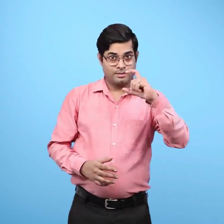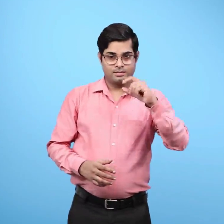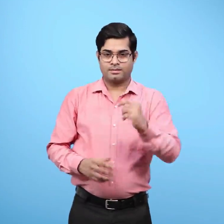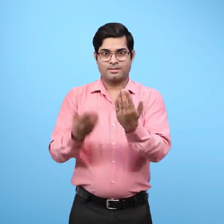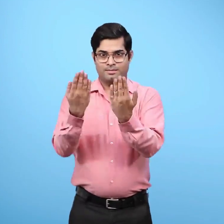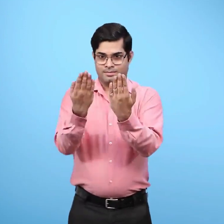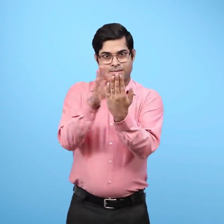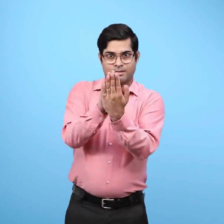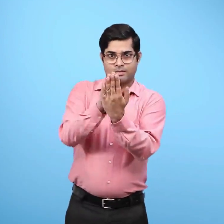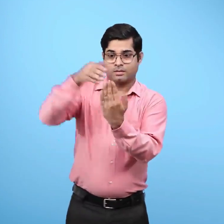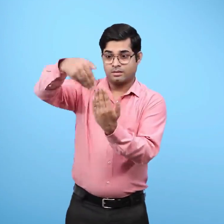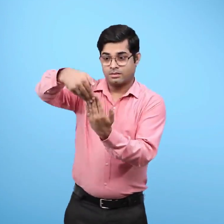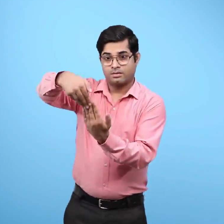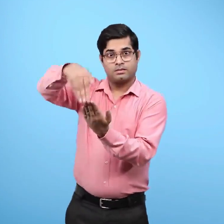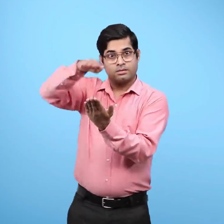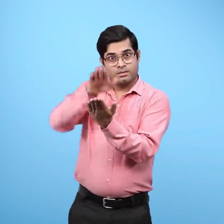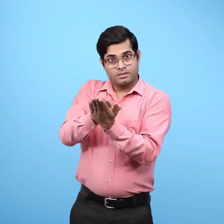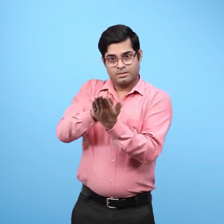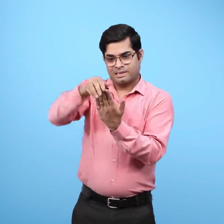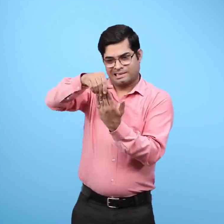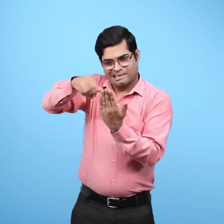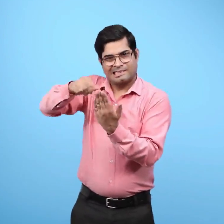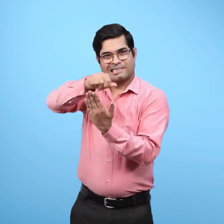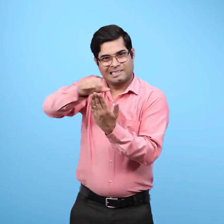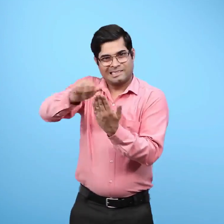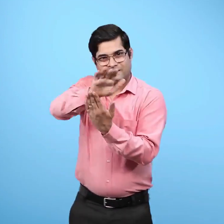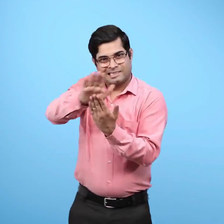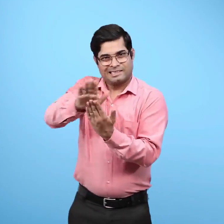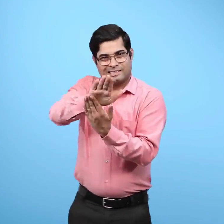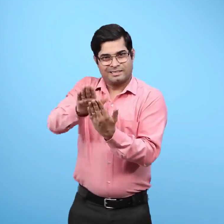C. Fold it once more and press it.